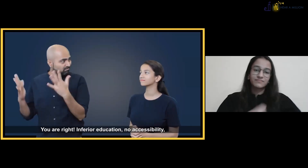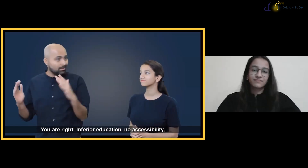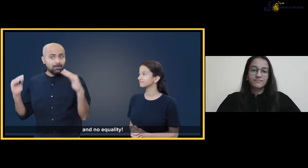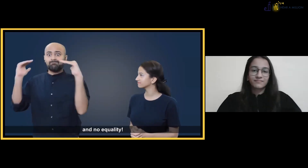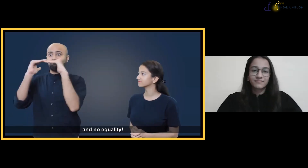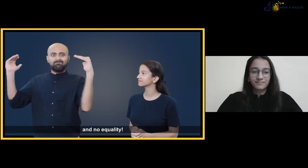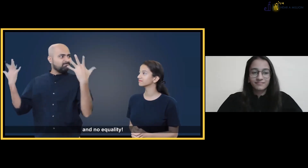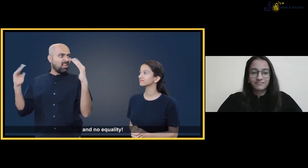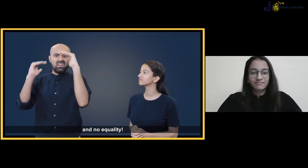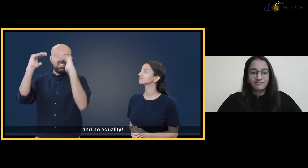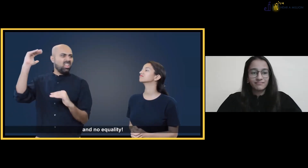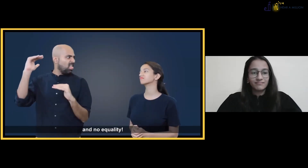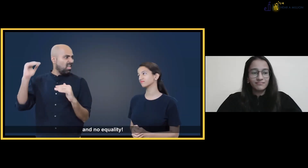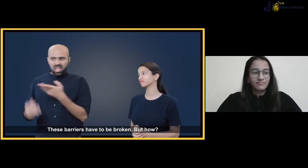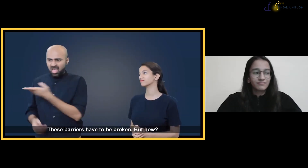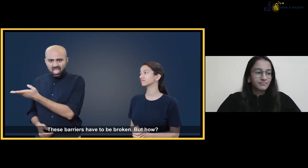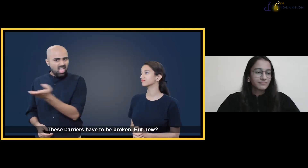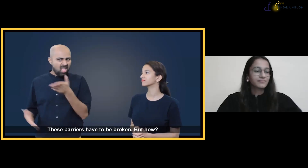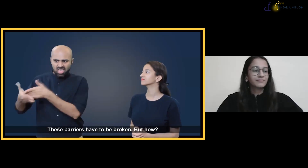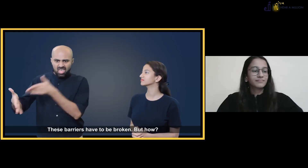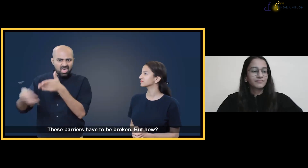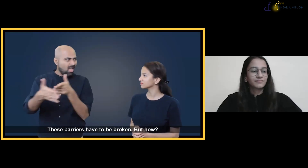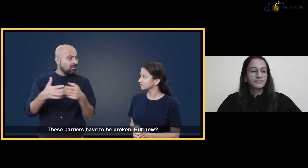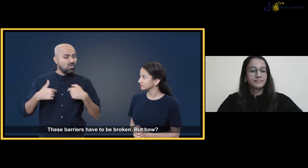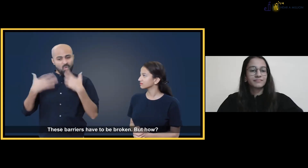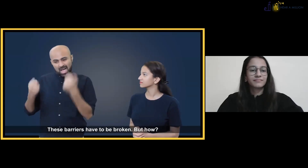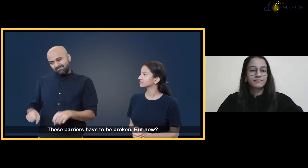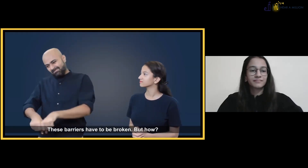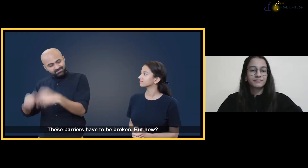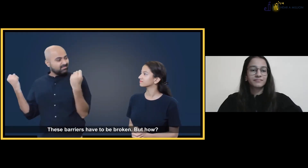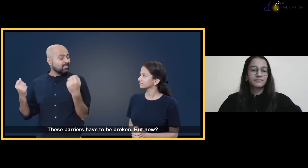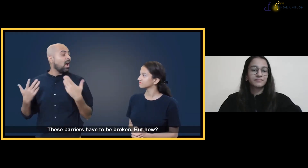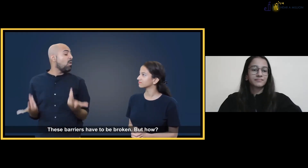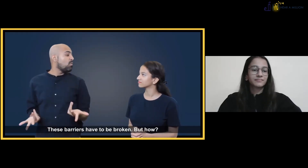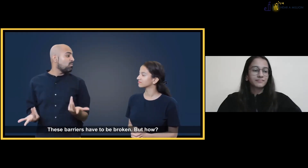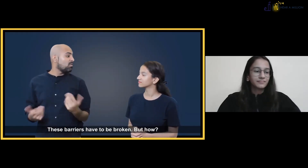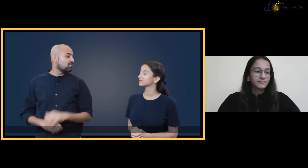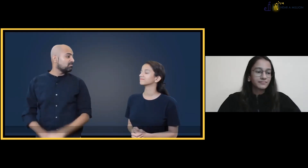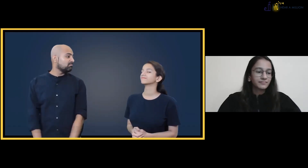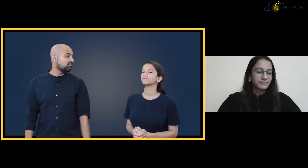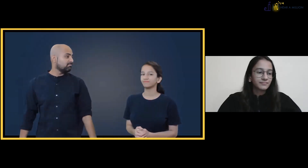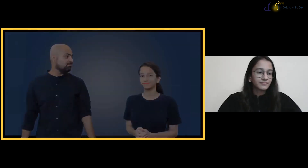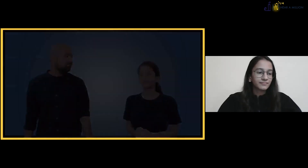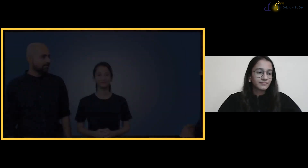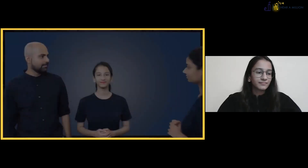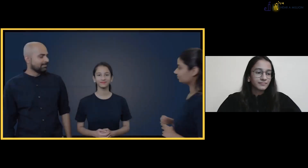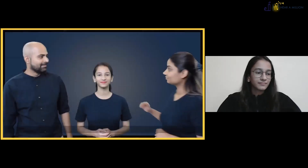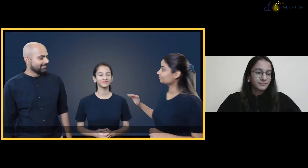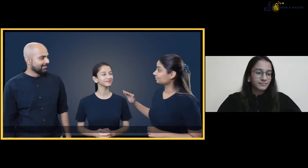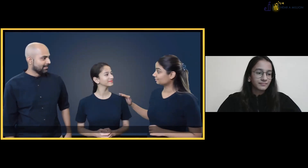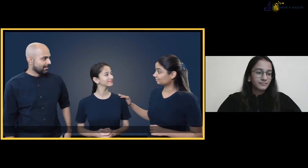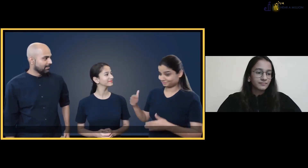don't have quality education, not equality, all the things we are facing, right? We want to break that wall. How we can do